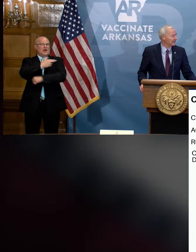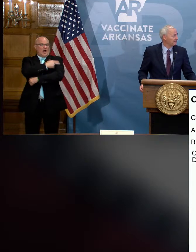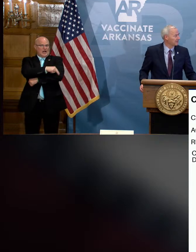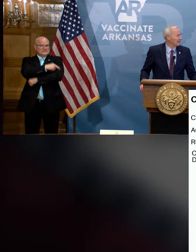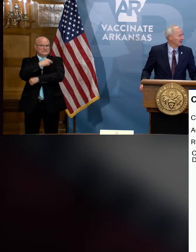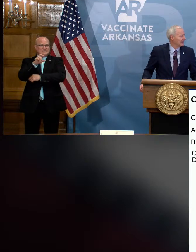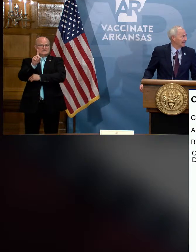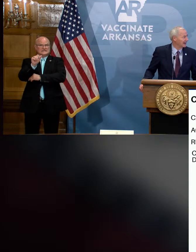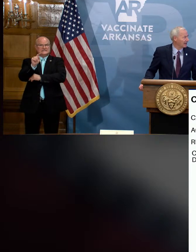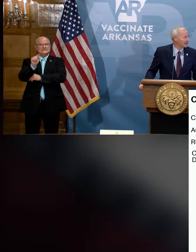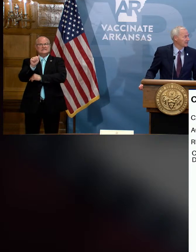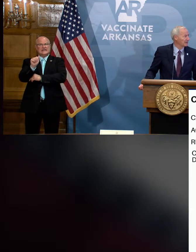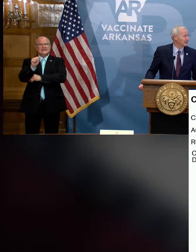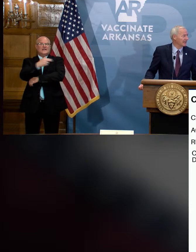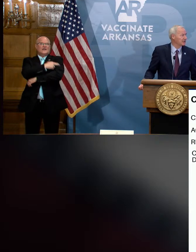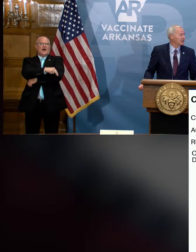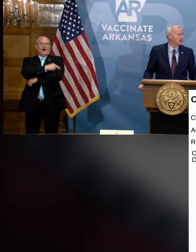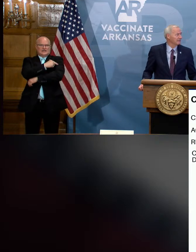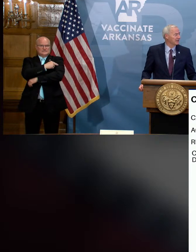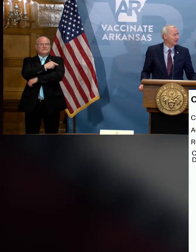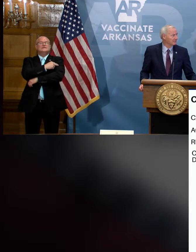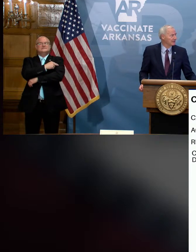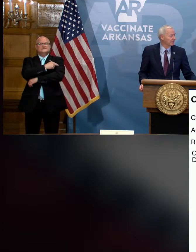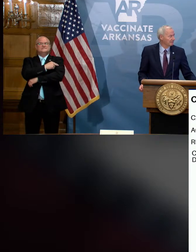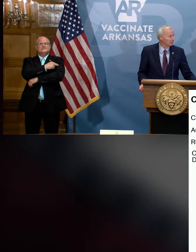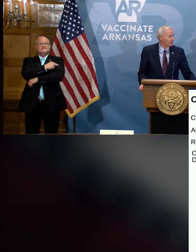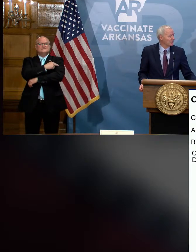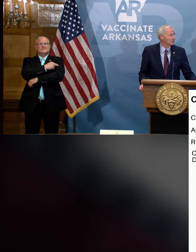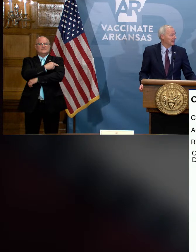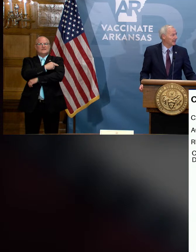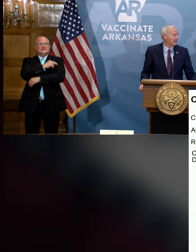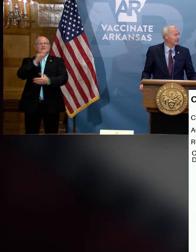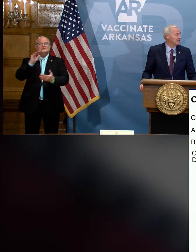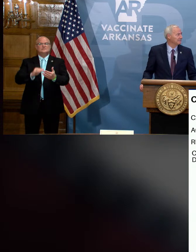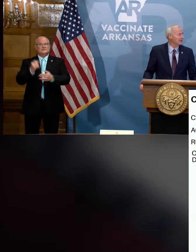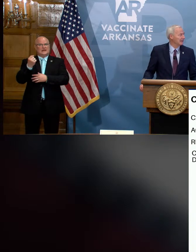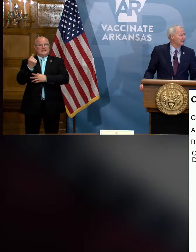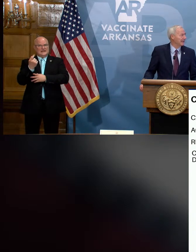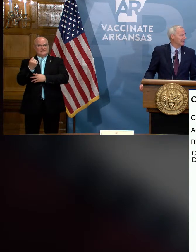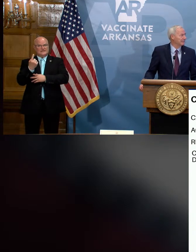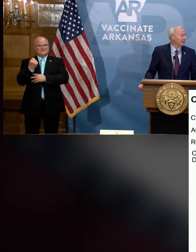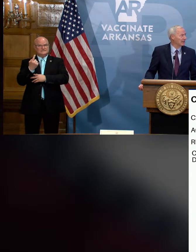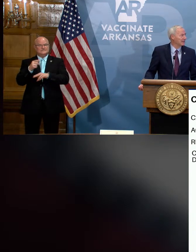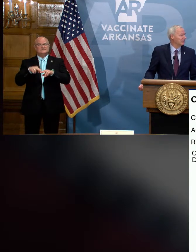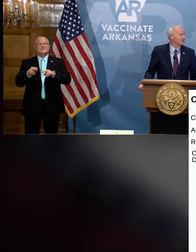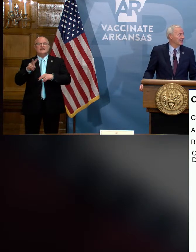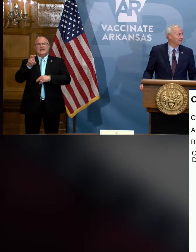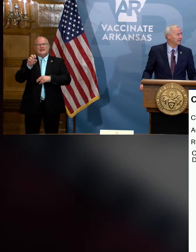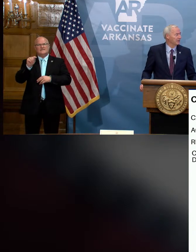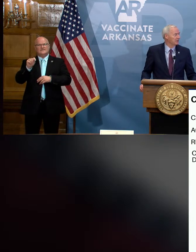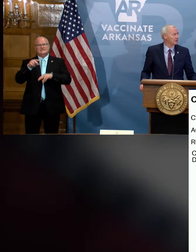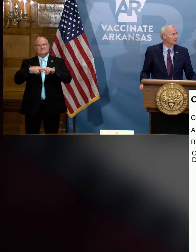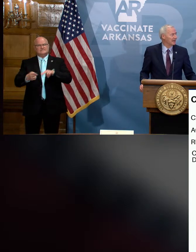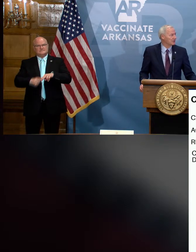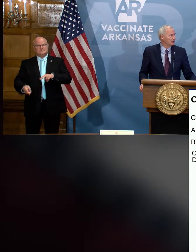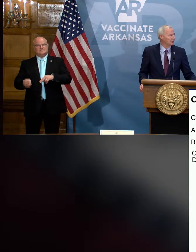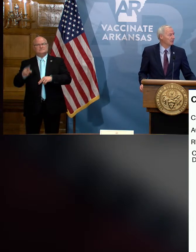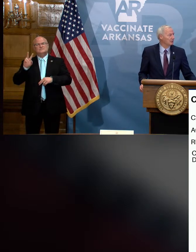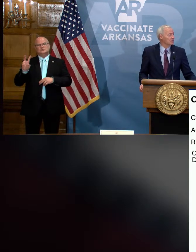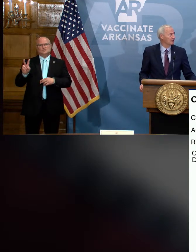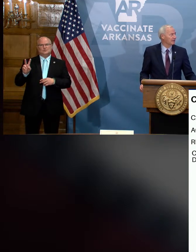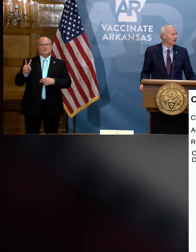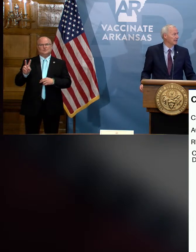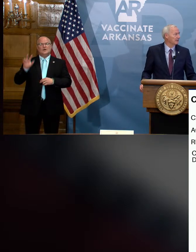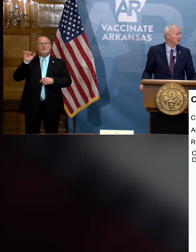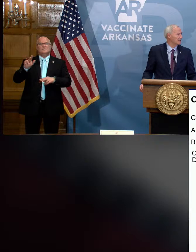hospital data, our hospitalizations have reduced by 11, and our ventilators have been reduced by